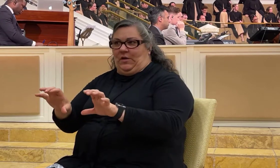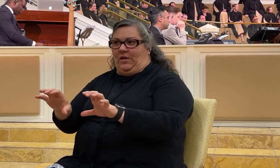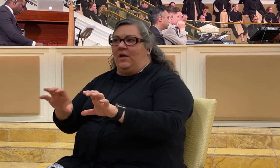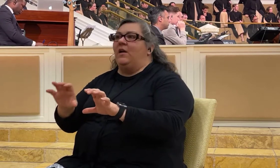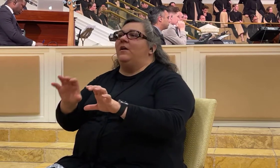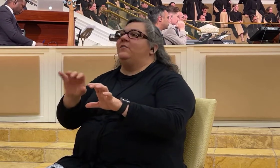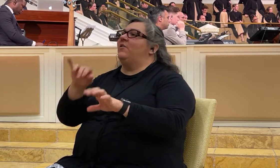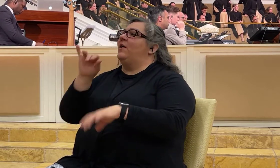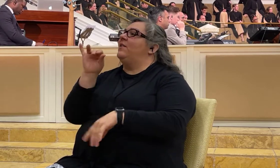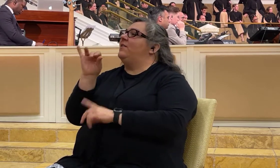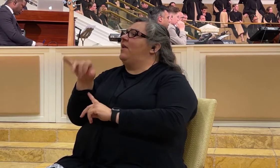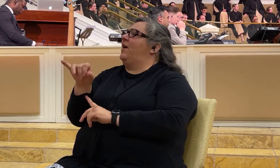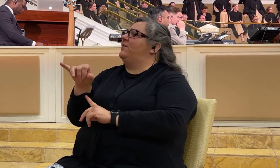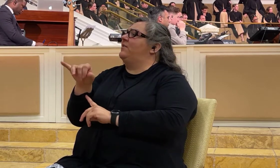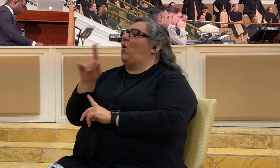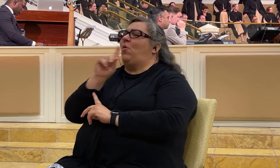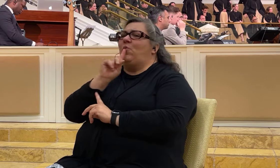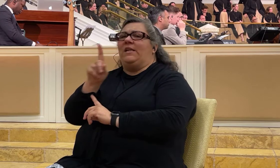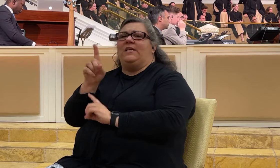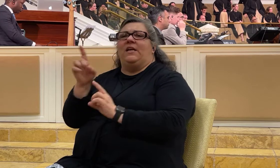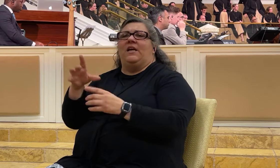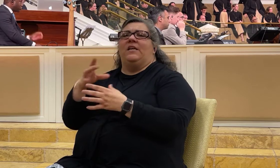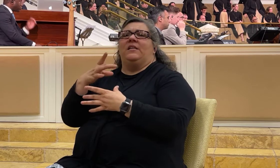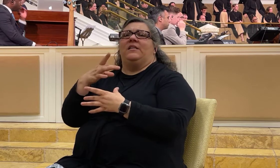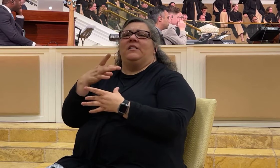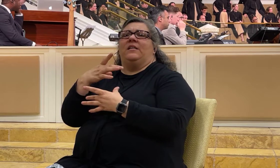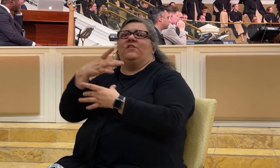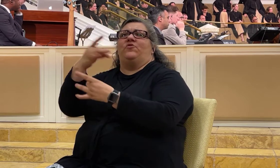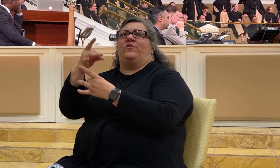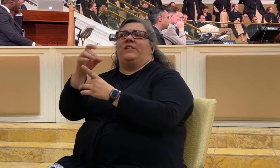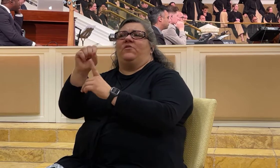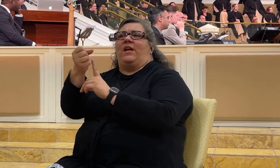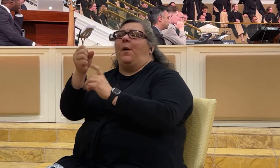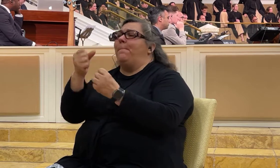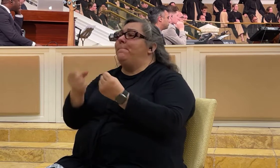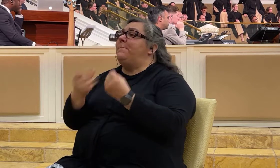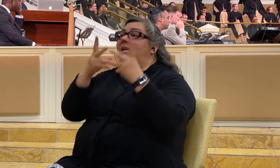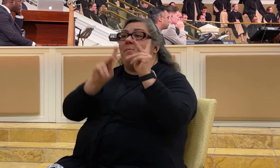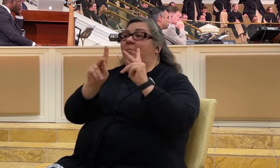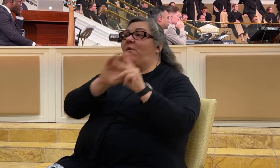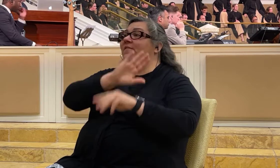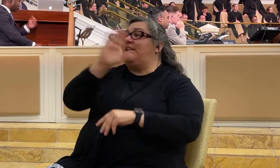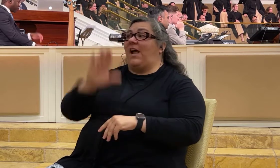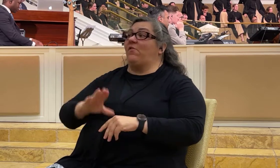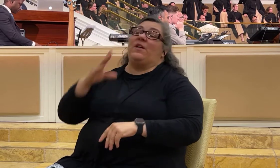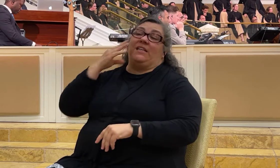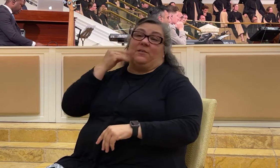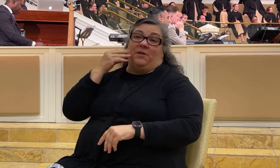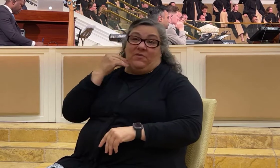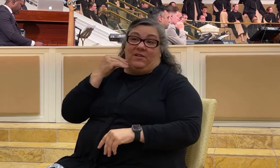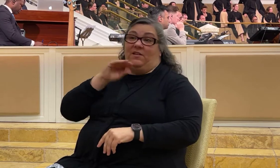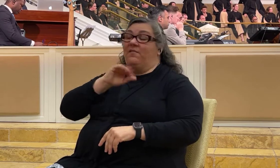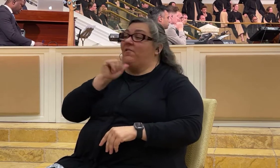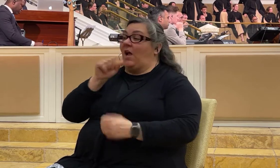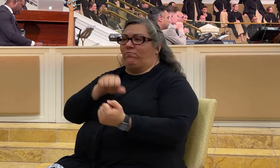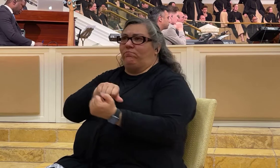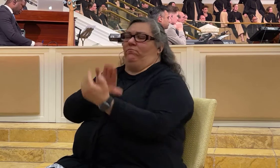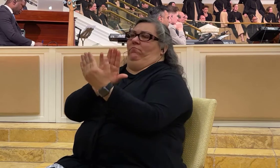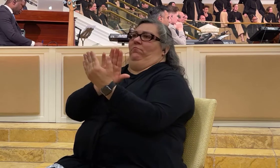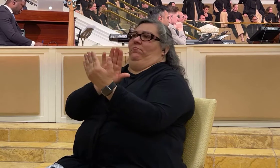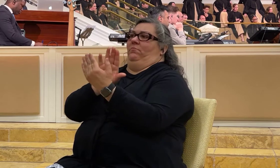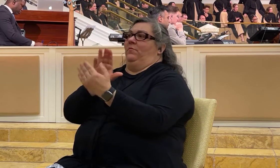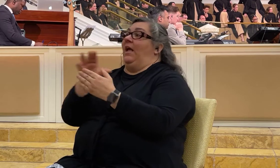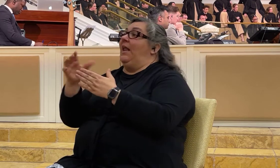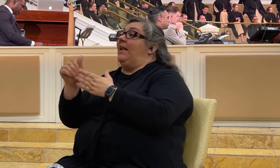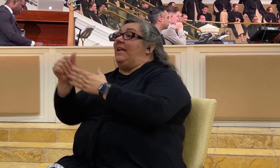And so it's a dynamic that many people have never faced. And it is a dynamic in which leaders